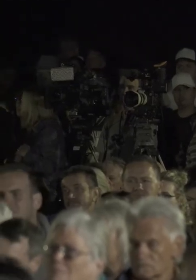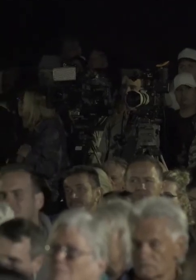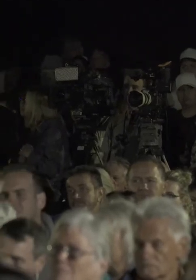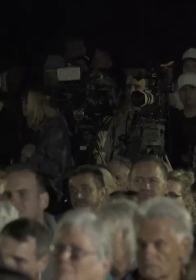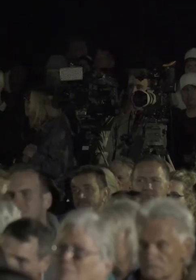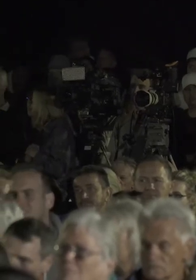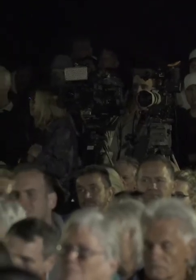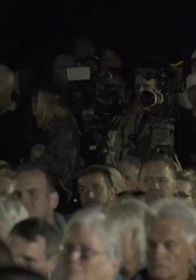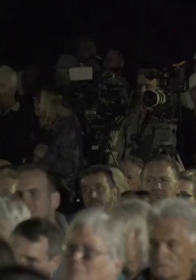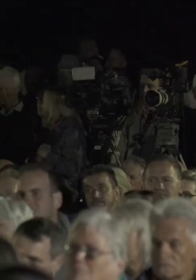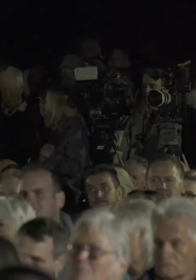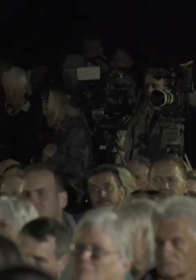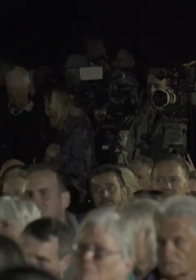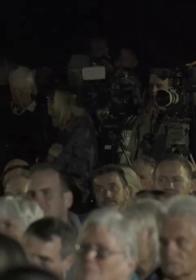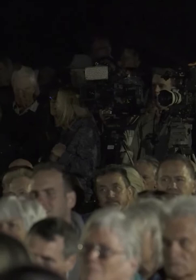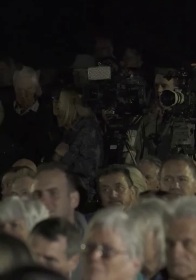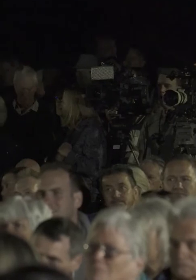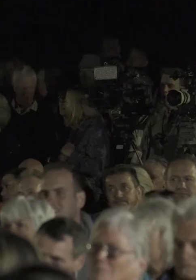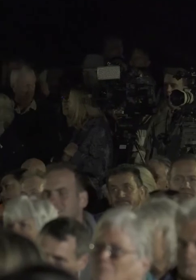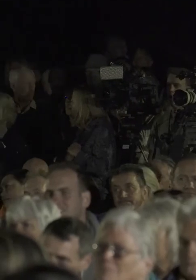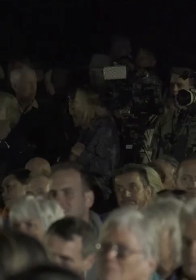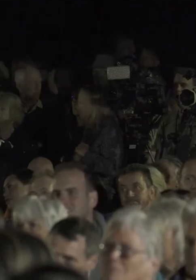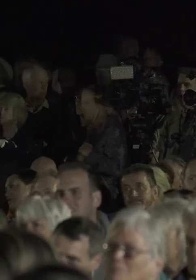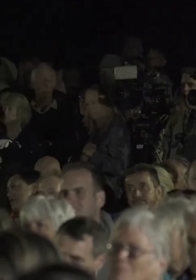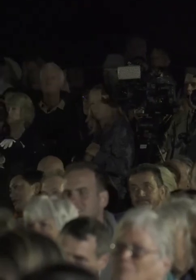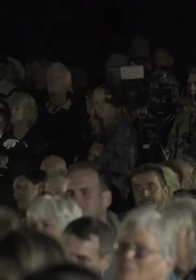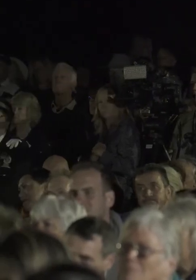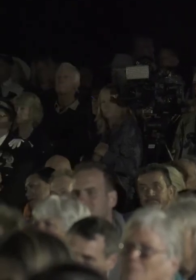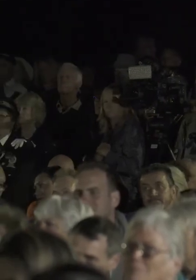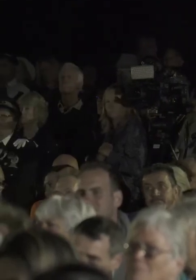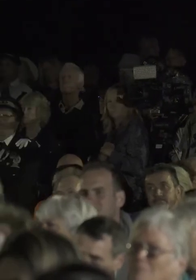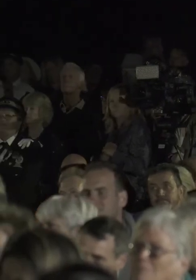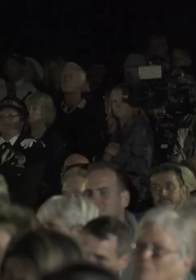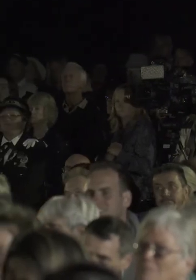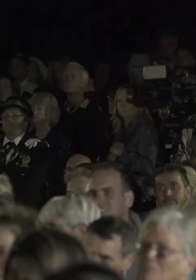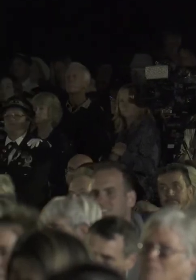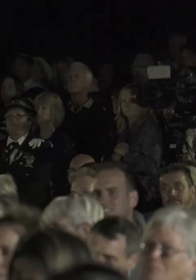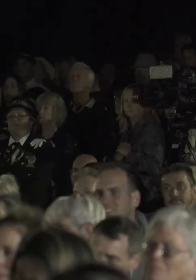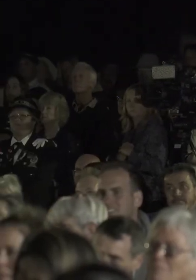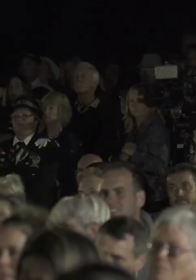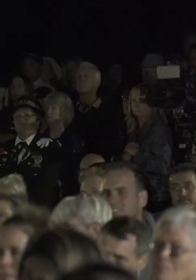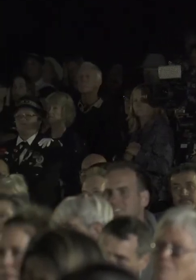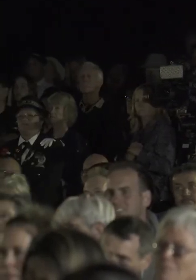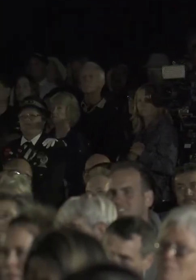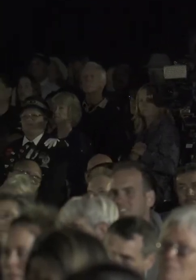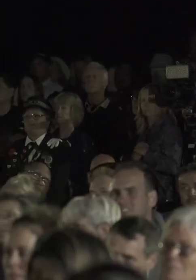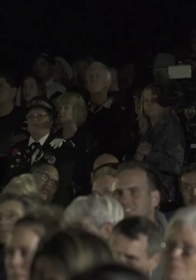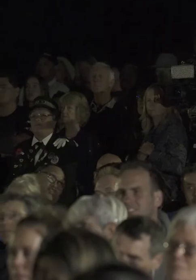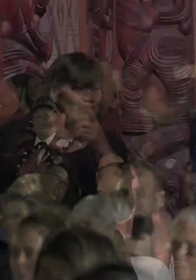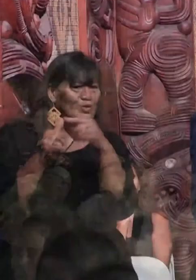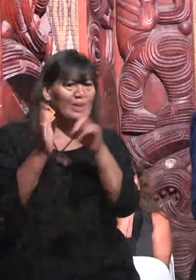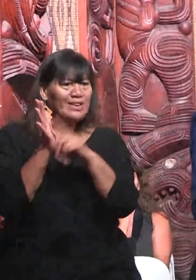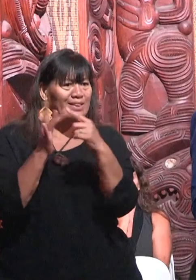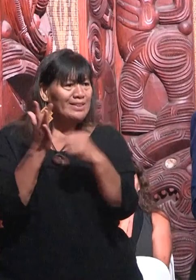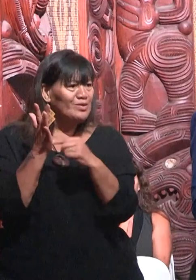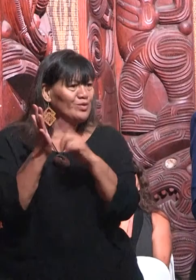Waitangi. And what I really appreciate about Andrew Little is that he has